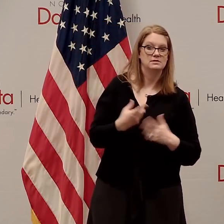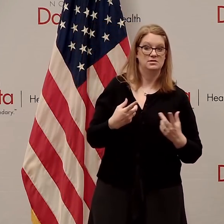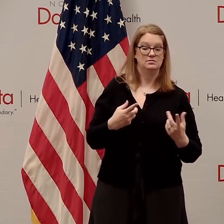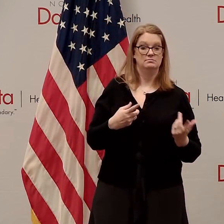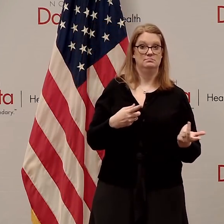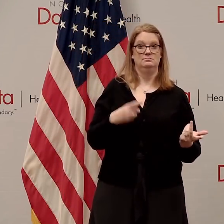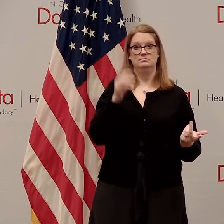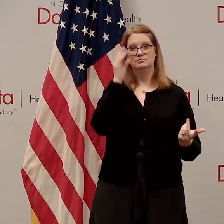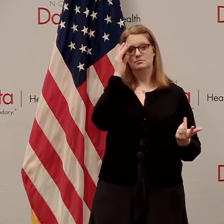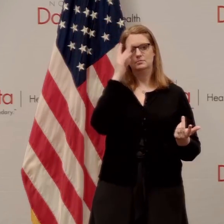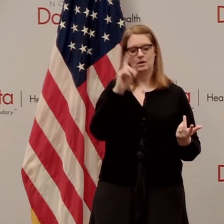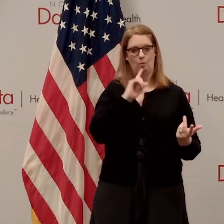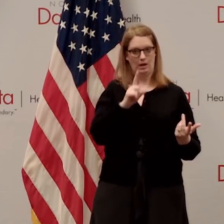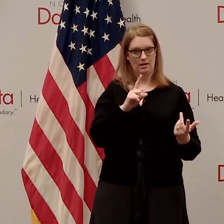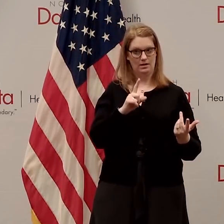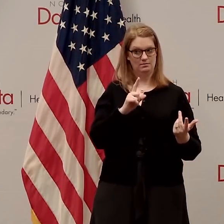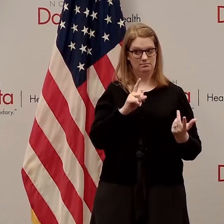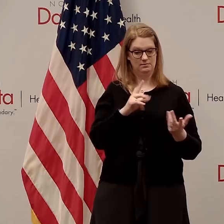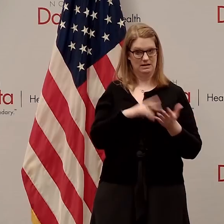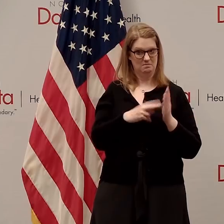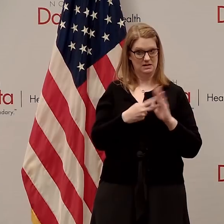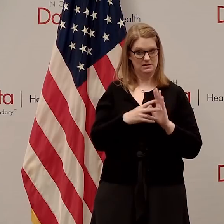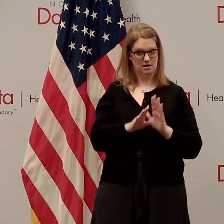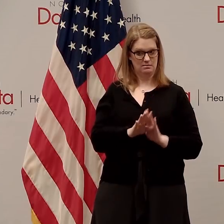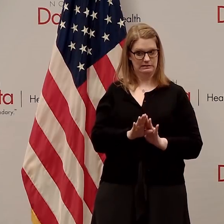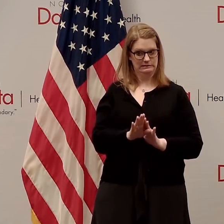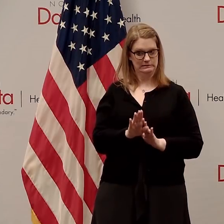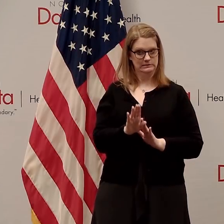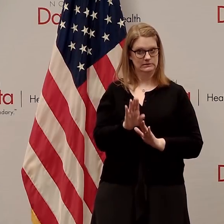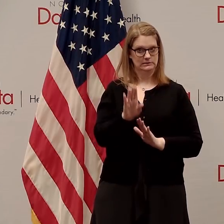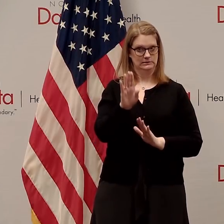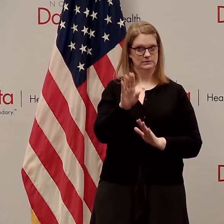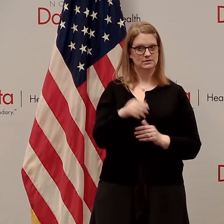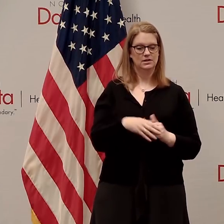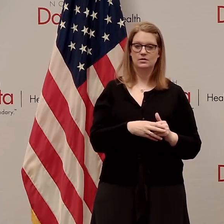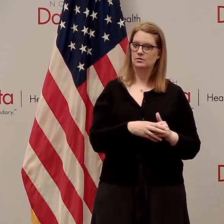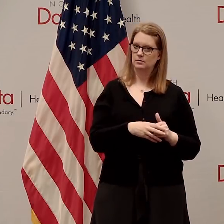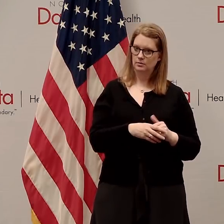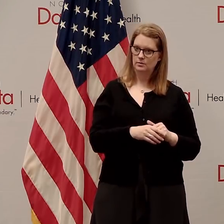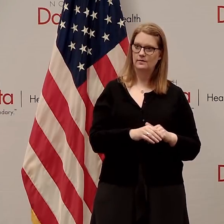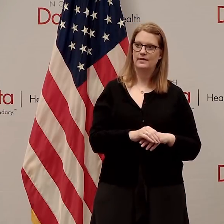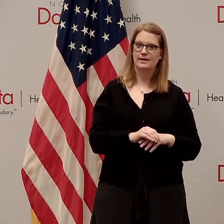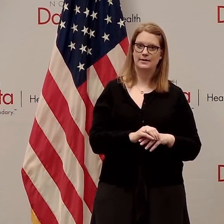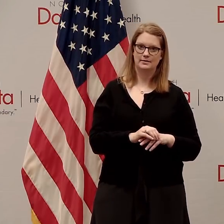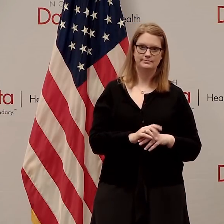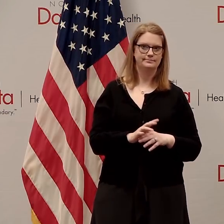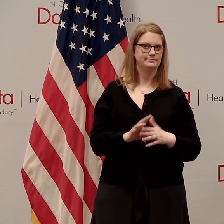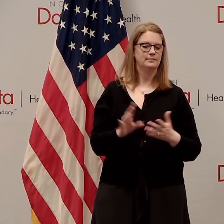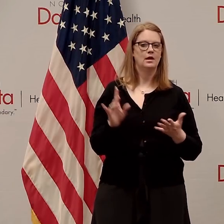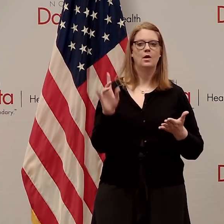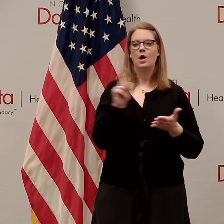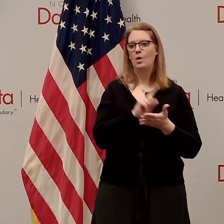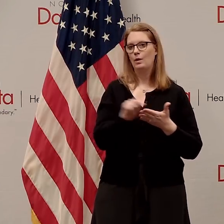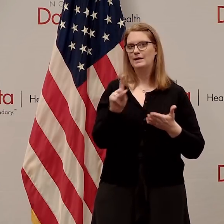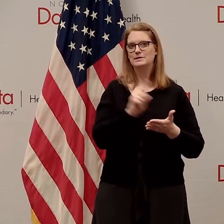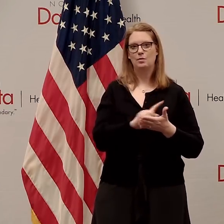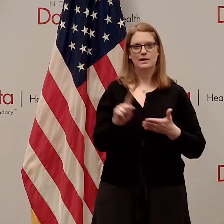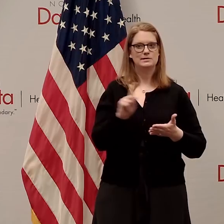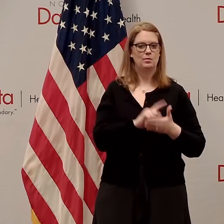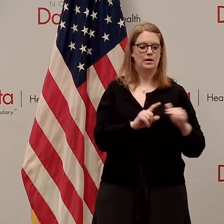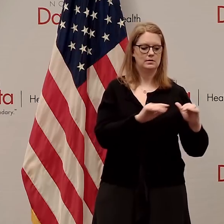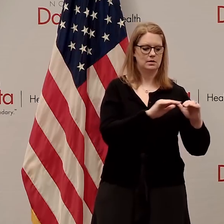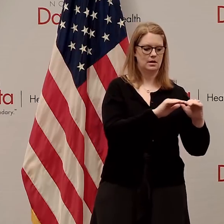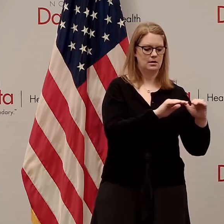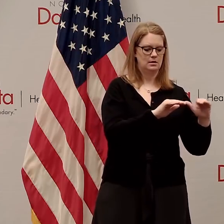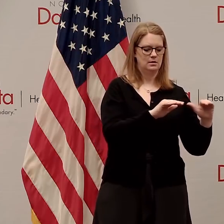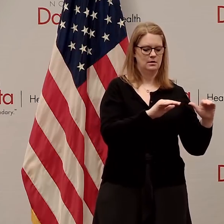where our curve is starting to head up. Like I said, we were weeks and weeks and weeks at that 3% rate. And if you